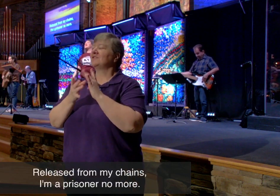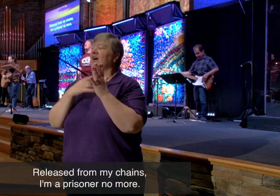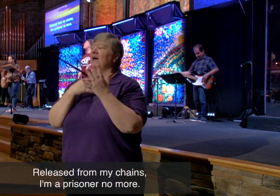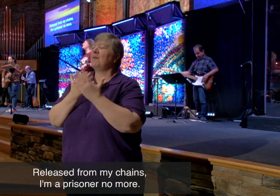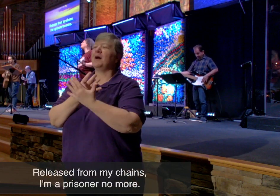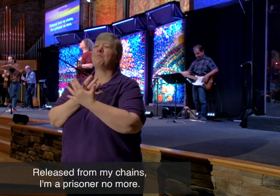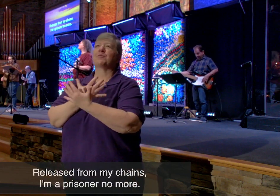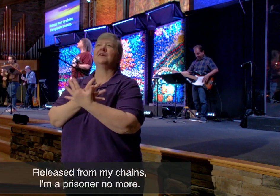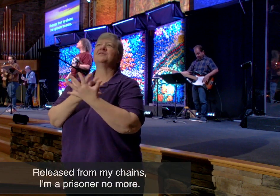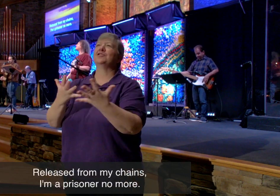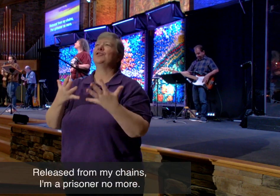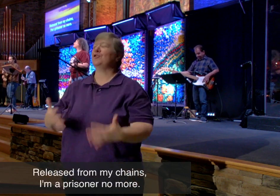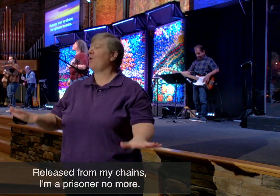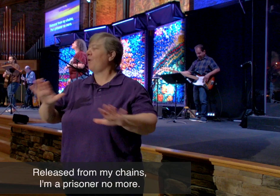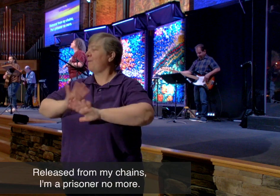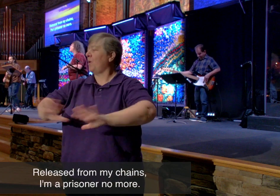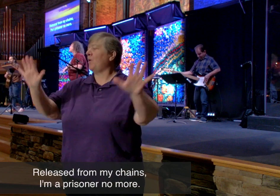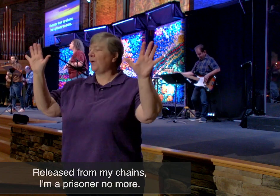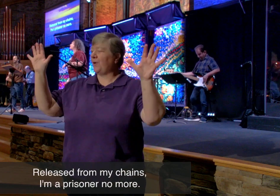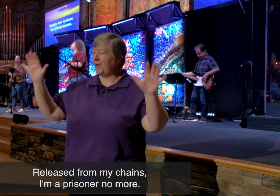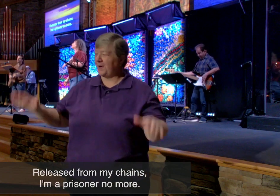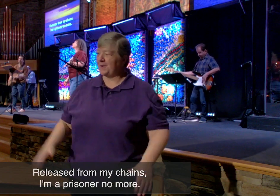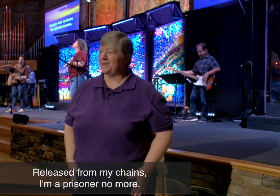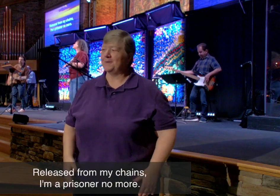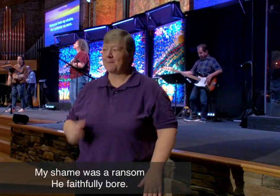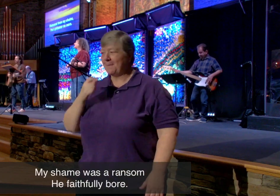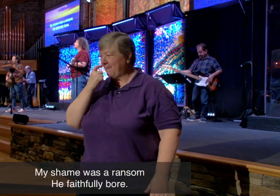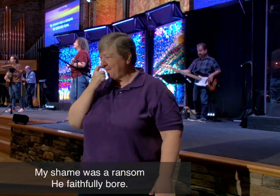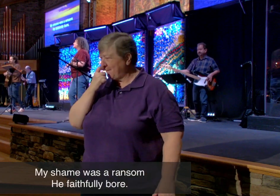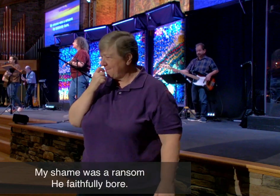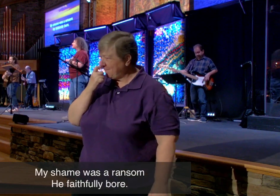Released from my chains, I'm a prisoner of